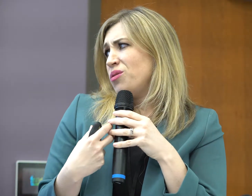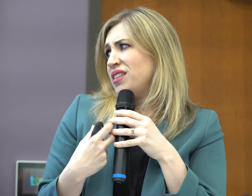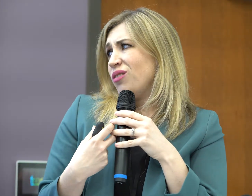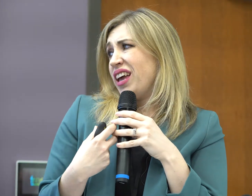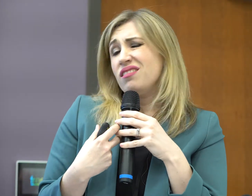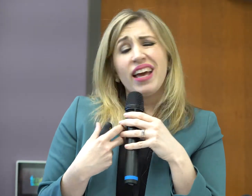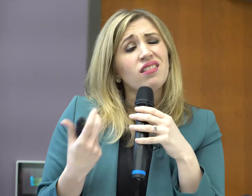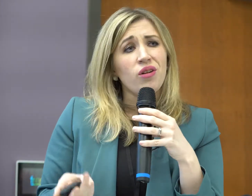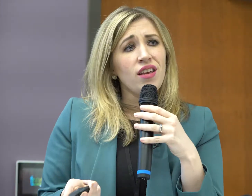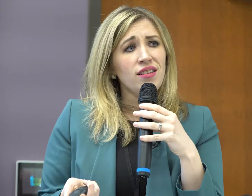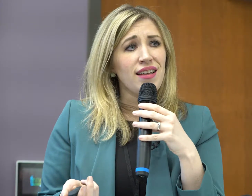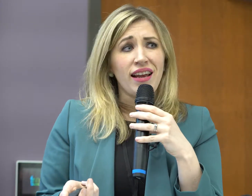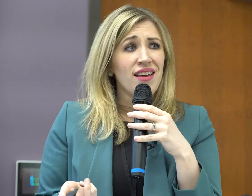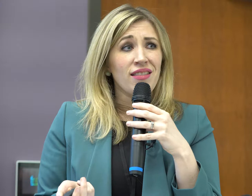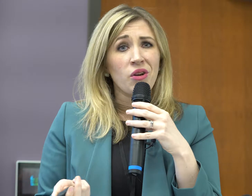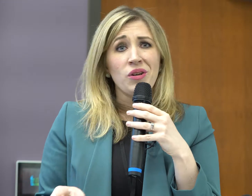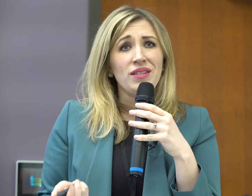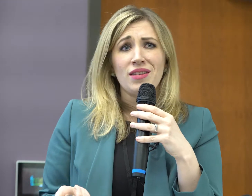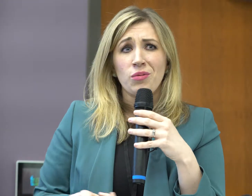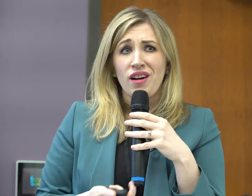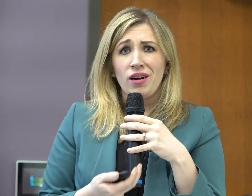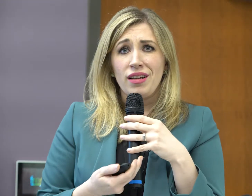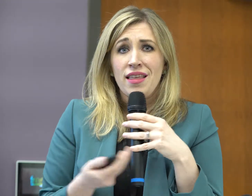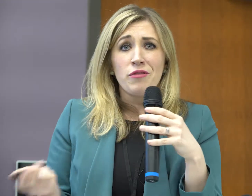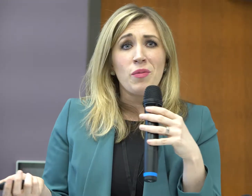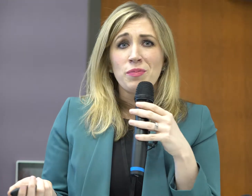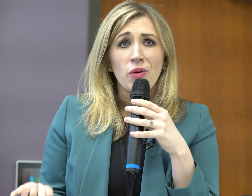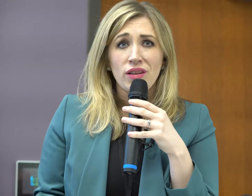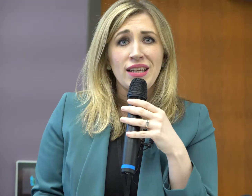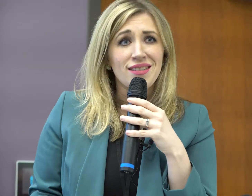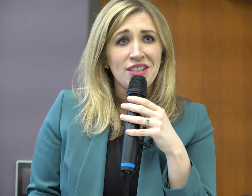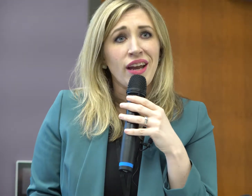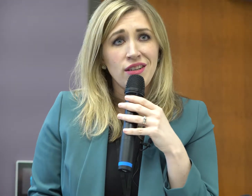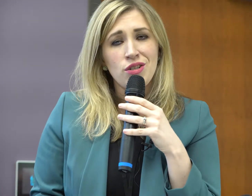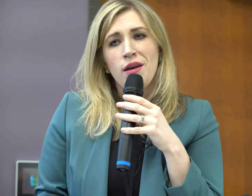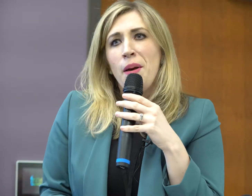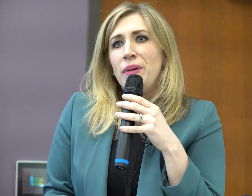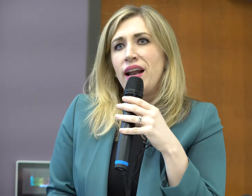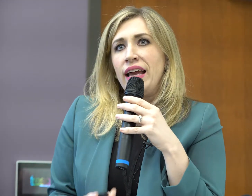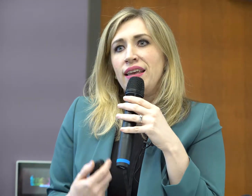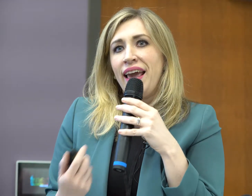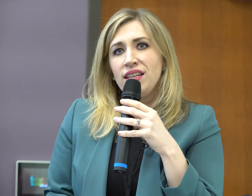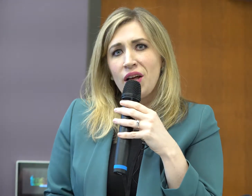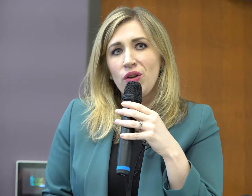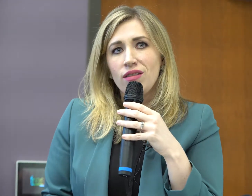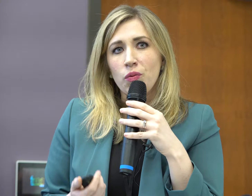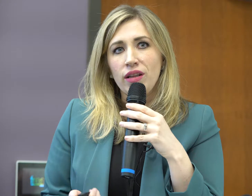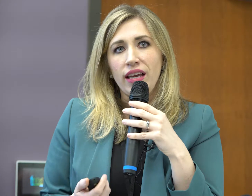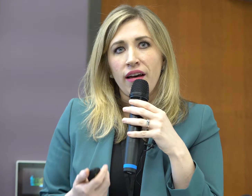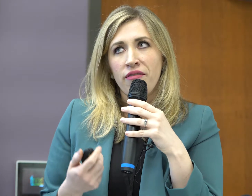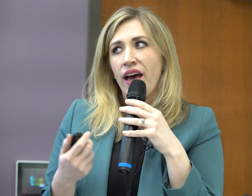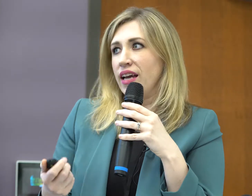I think those sound like little things, and I think the good news is those are, I think for the most part, really easily changed, but I can tell you